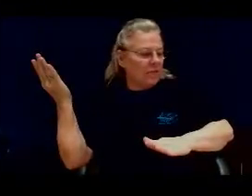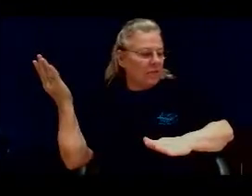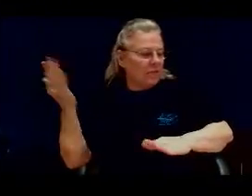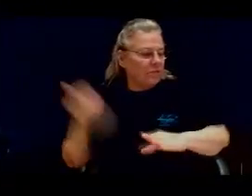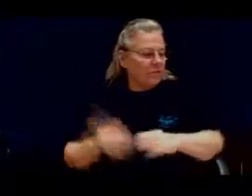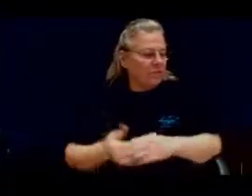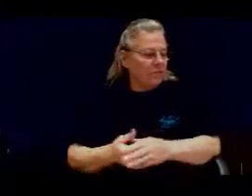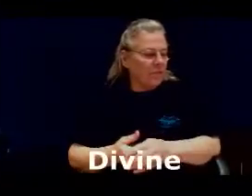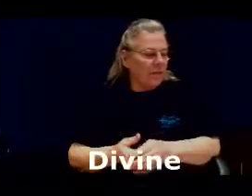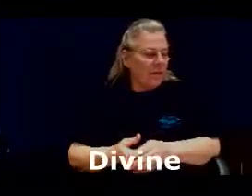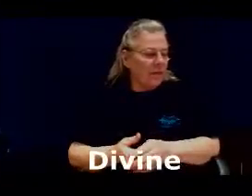leave.